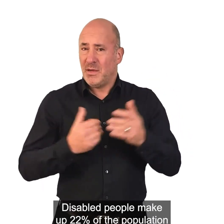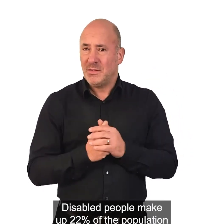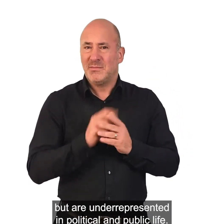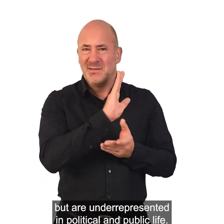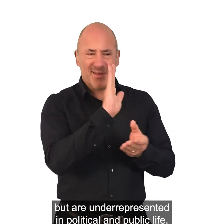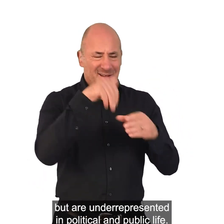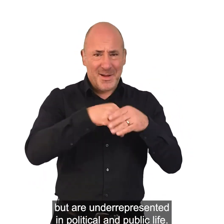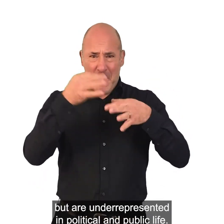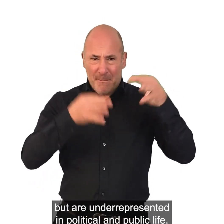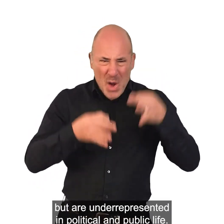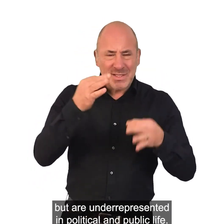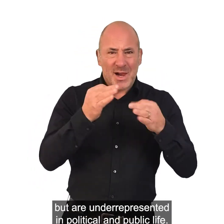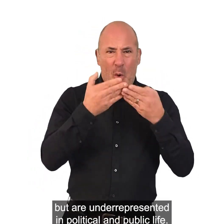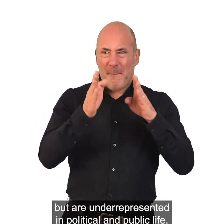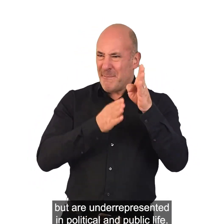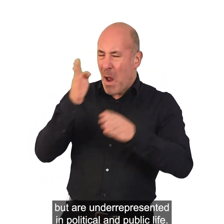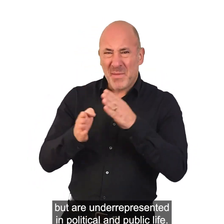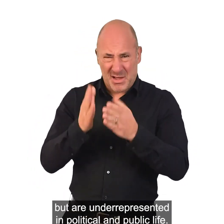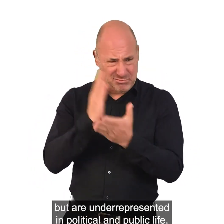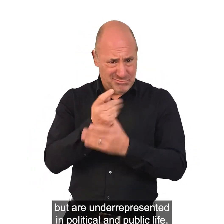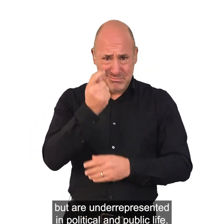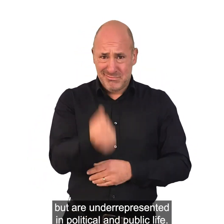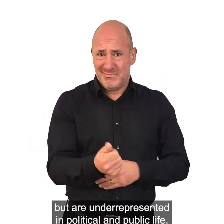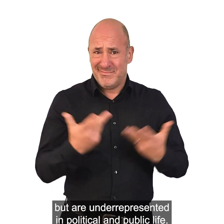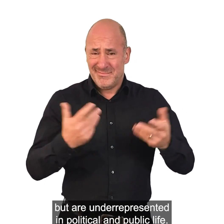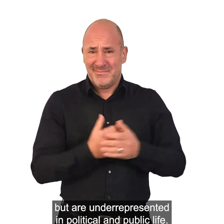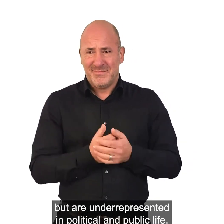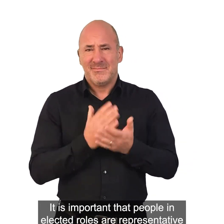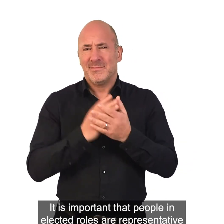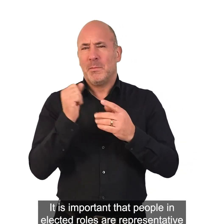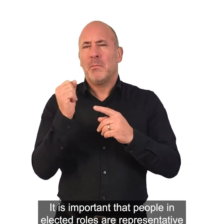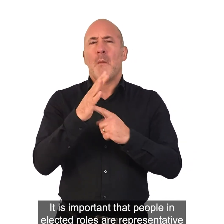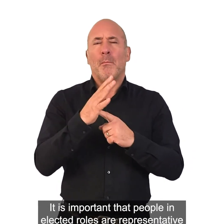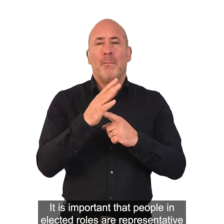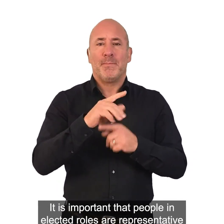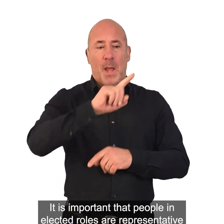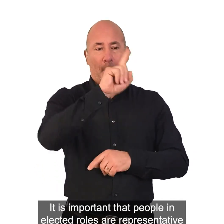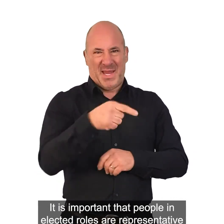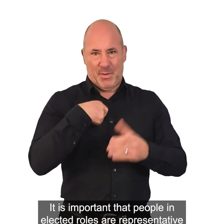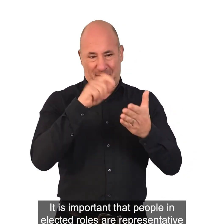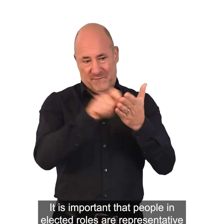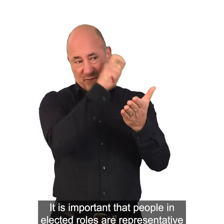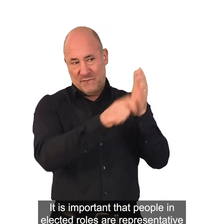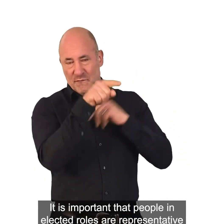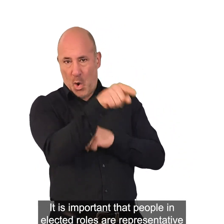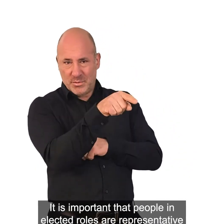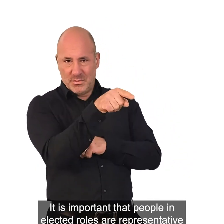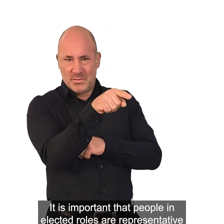but are underrepresented in political and public life. It is important that people in elected roles are